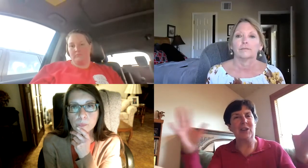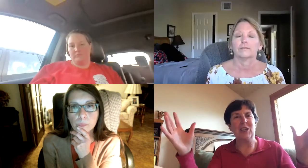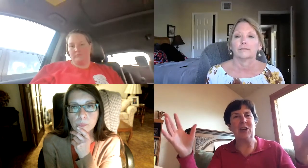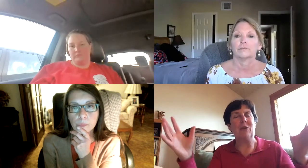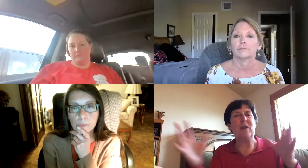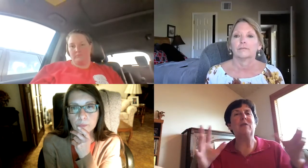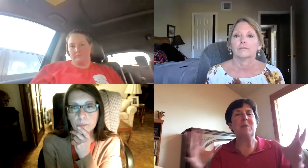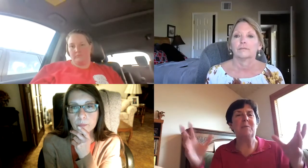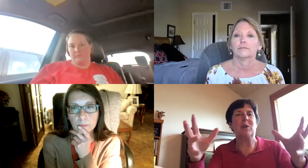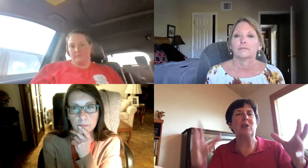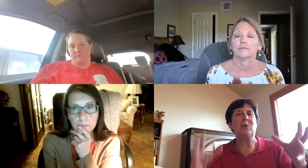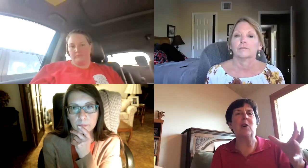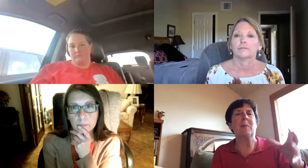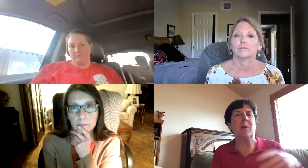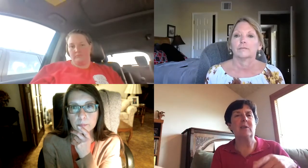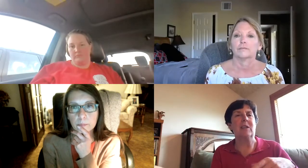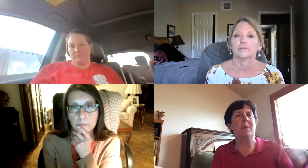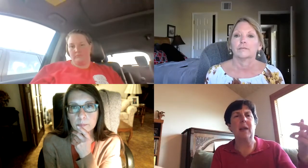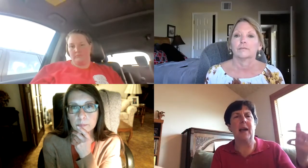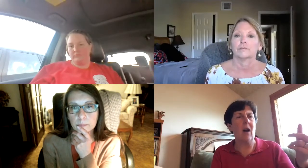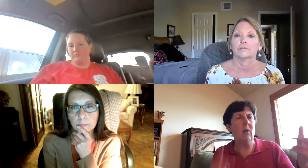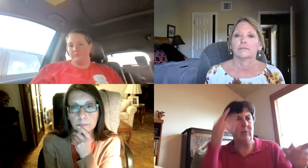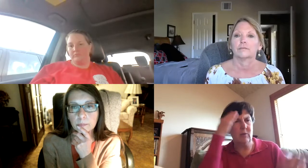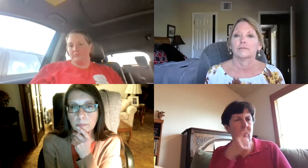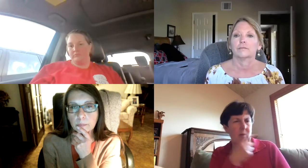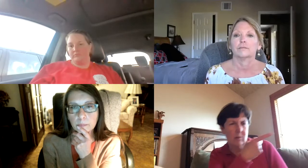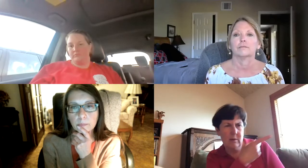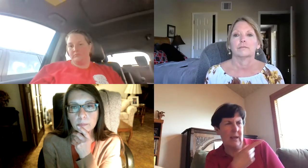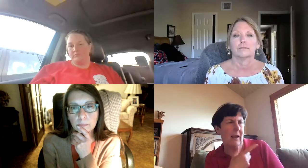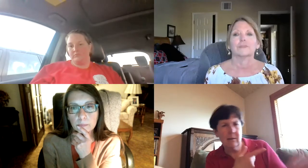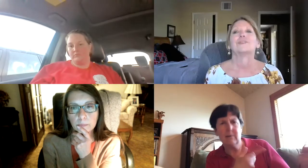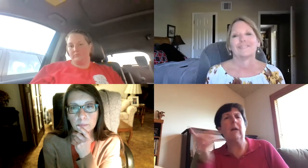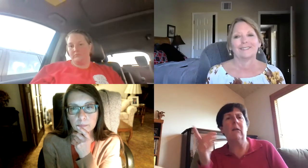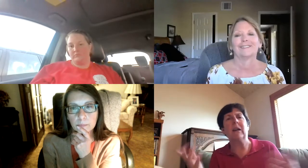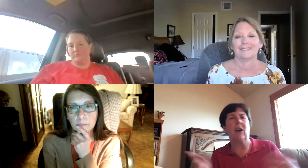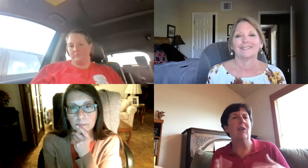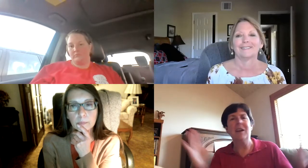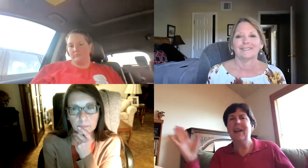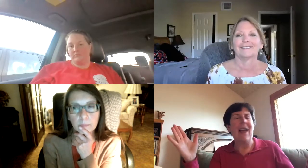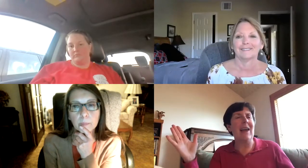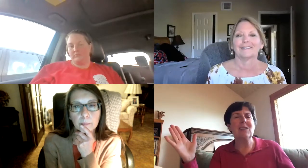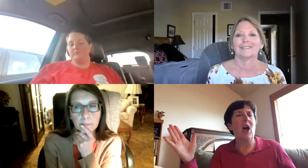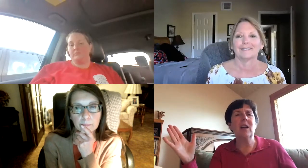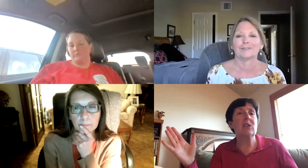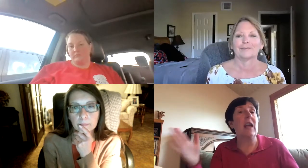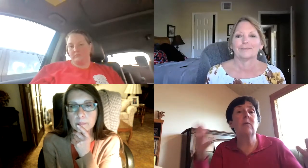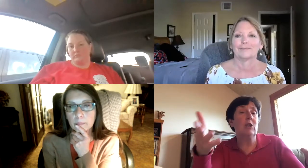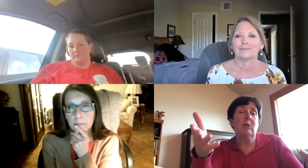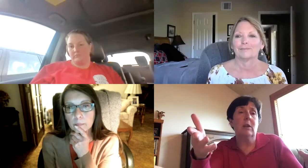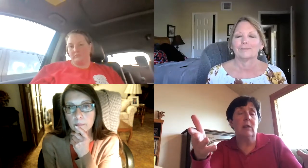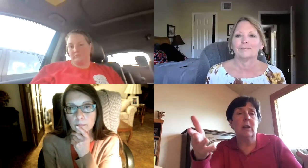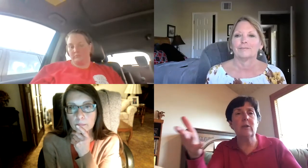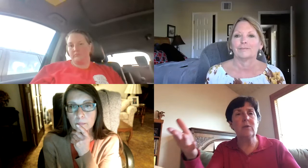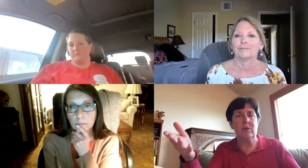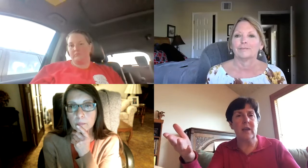were, you know, 50 people and you were in person, it'd be like, oh, you know, who's that? Oh, you know. And as long as then when you